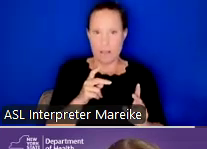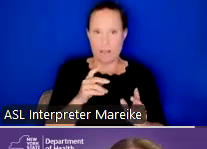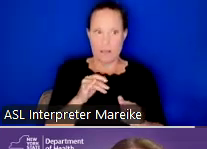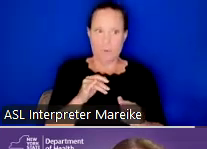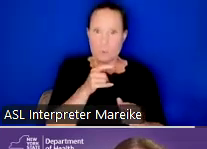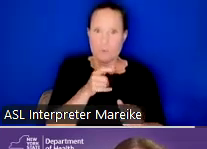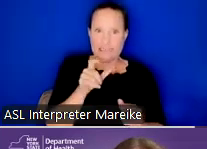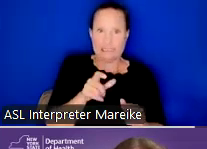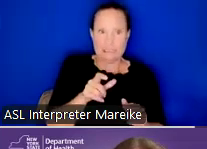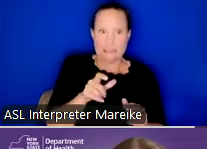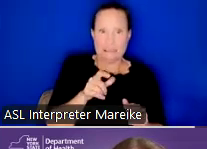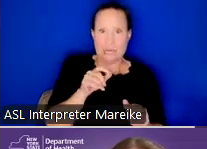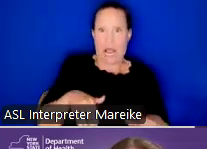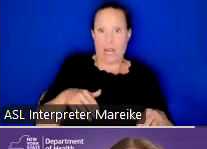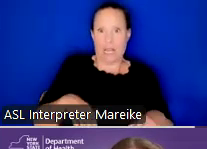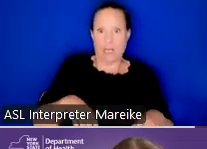grant contracts.